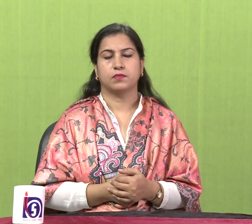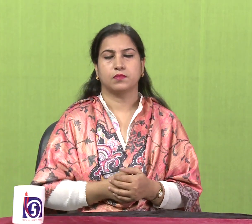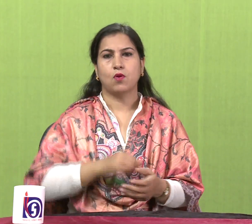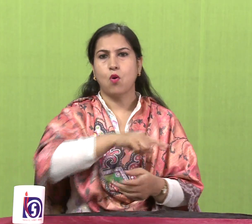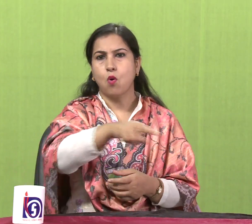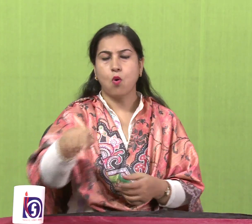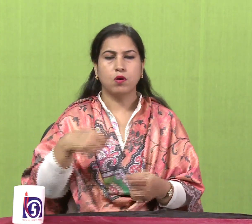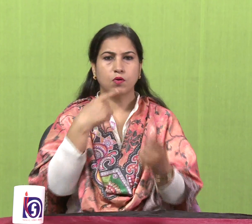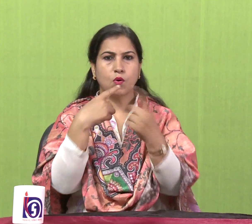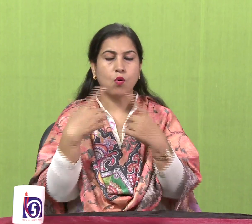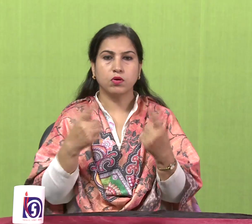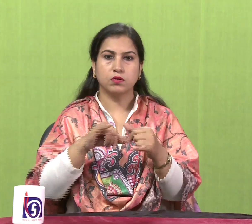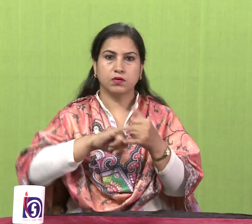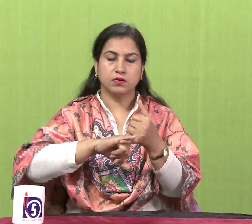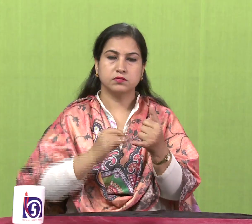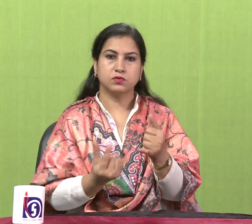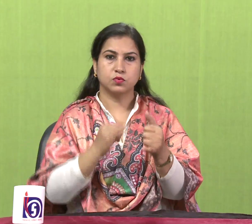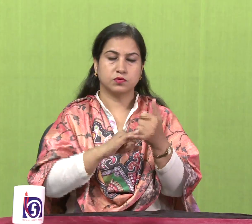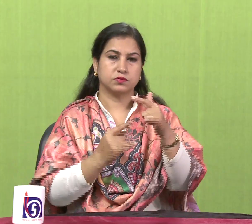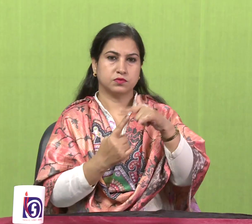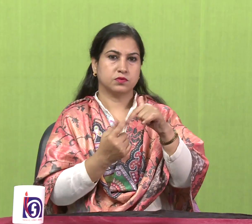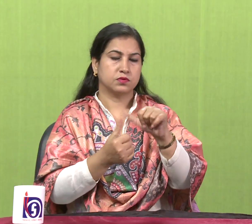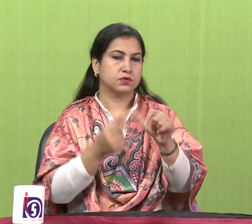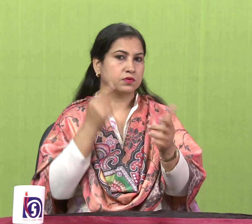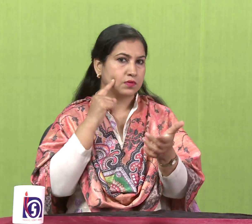sustainable development is becoming very popular.